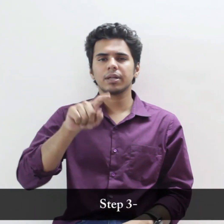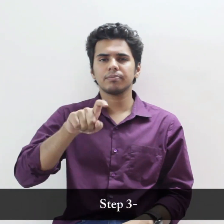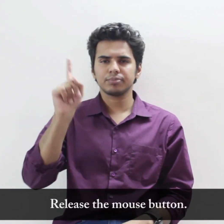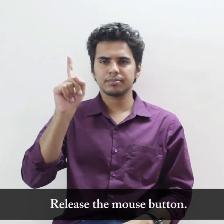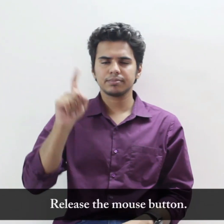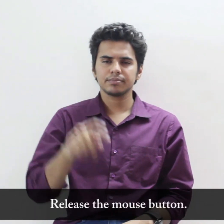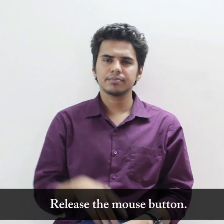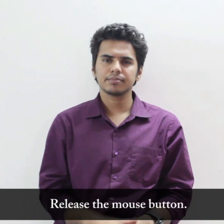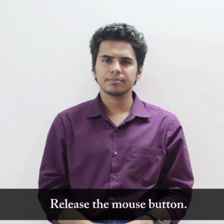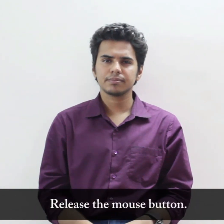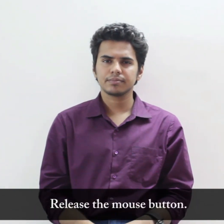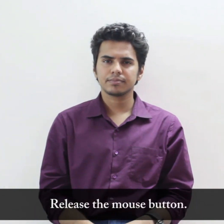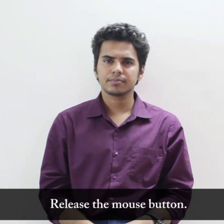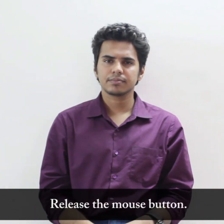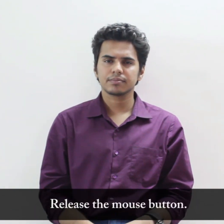Step 3. Release the mouse button.